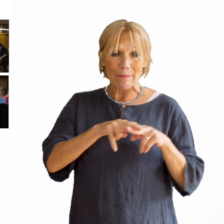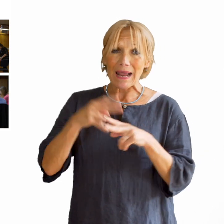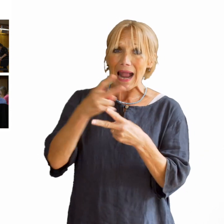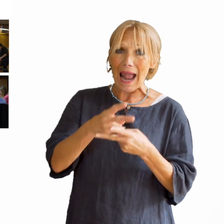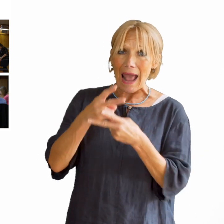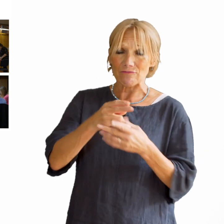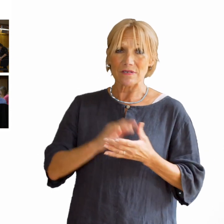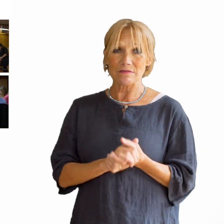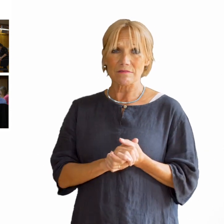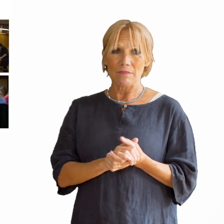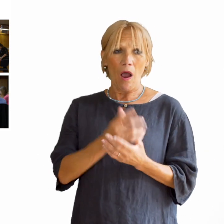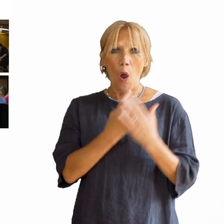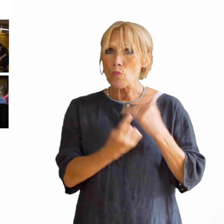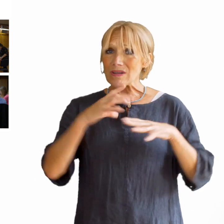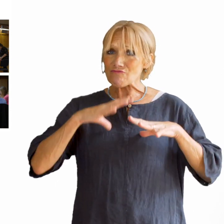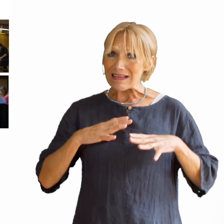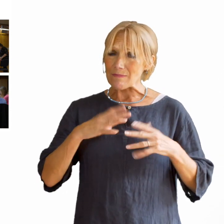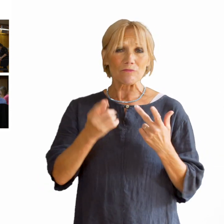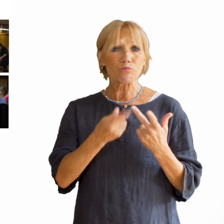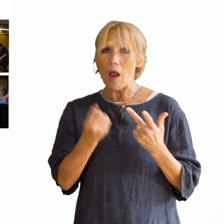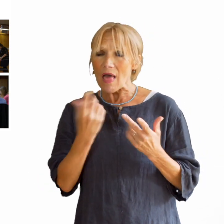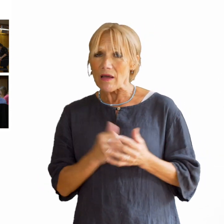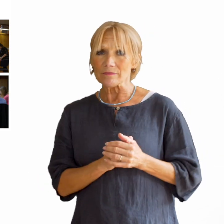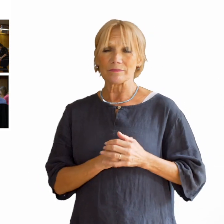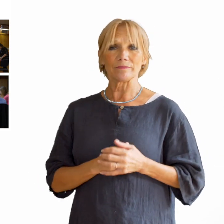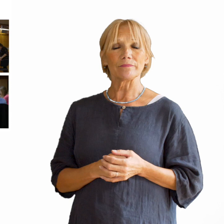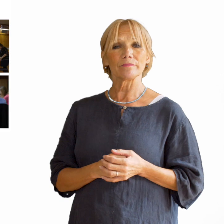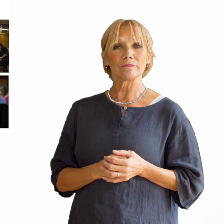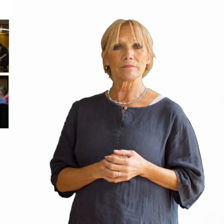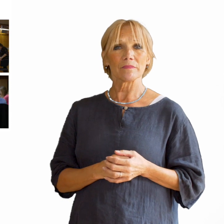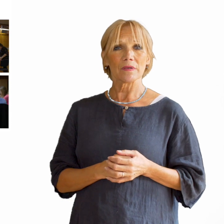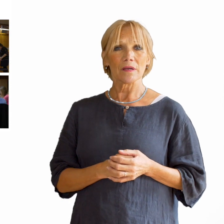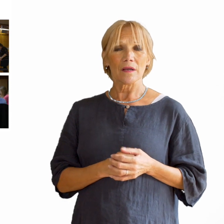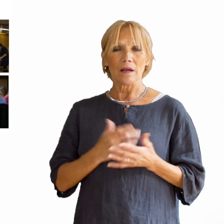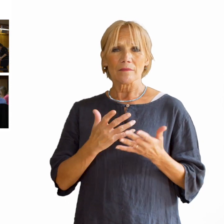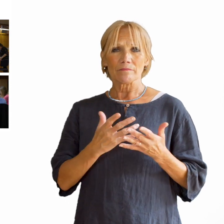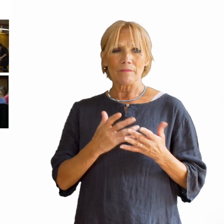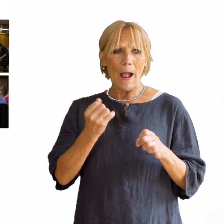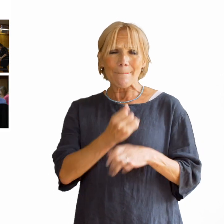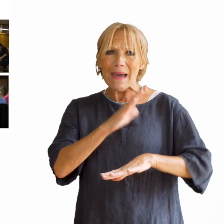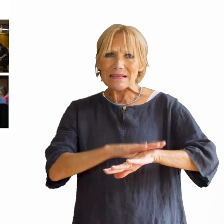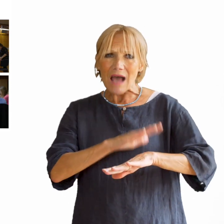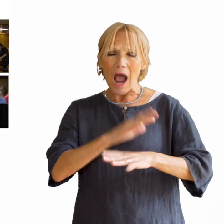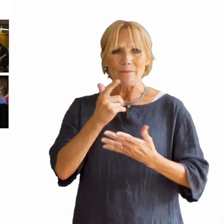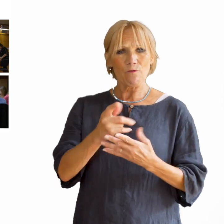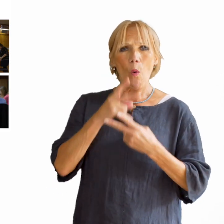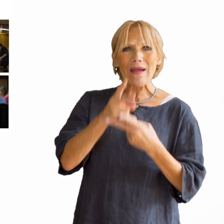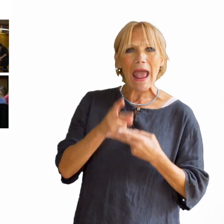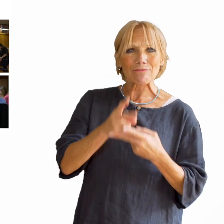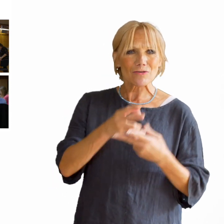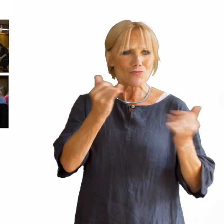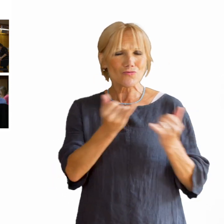when first discussing attendance. Consider ways to make time for carers to get support or socialise during a meeting centre